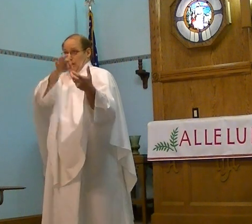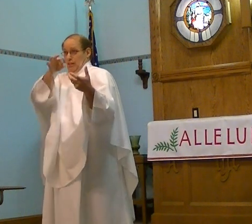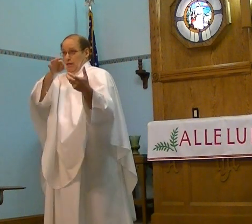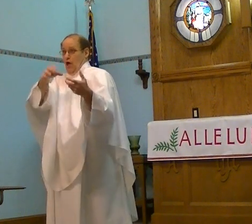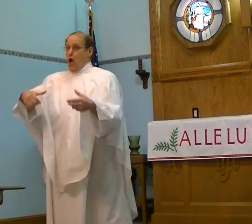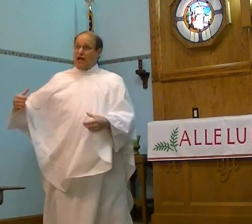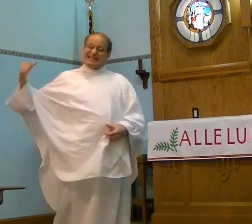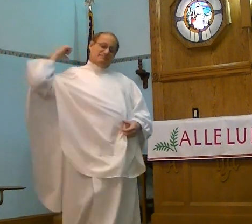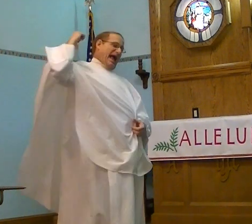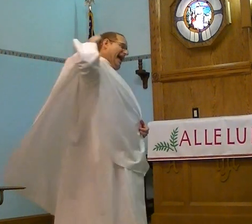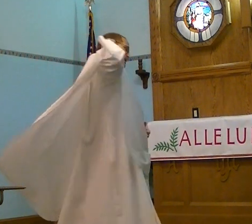on his back.